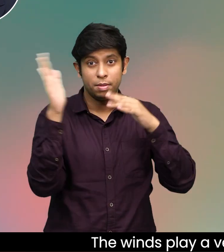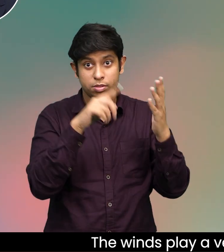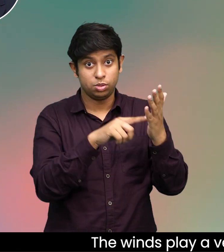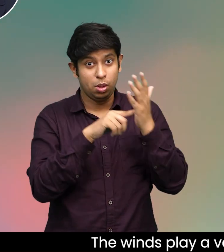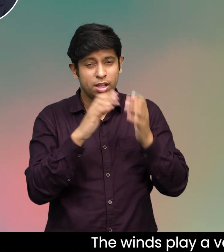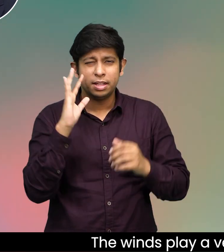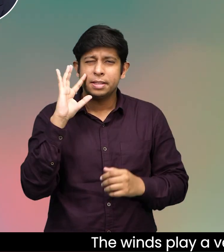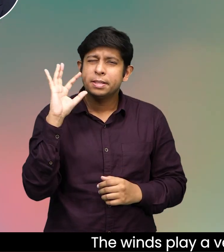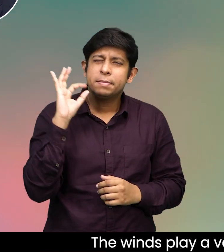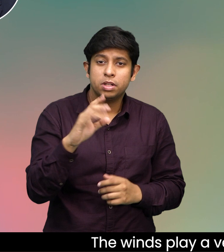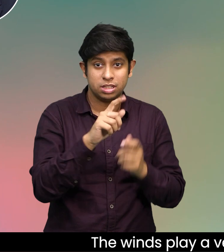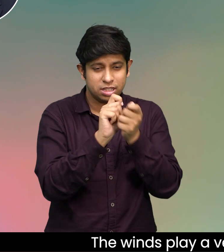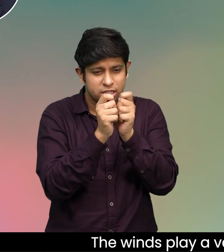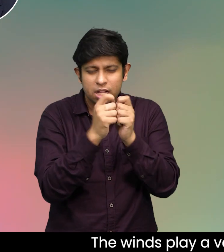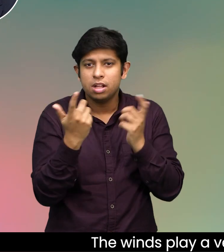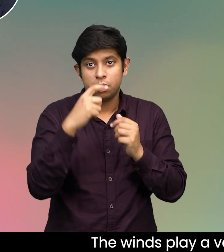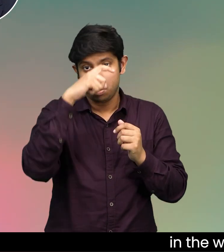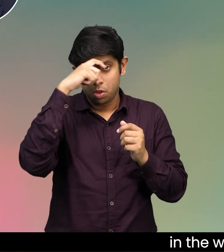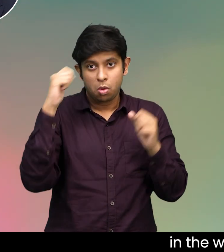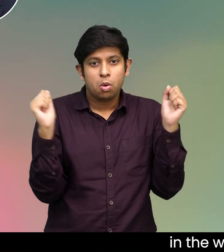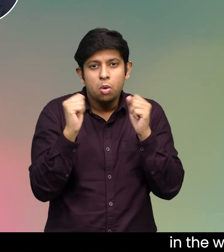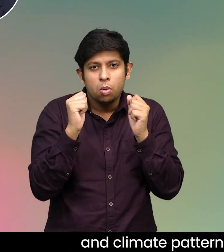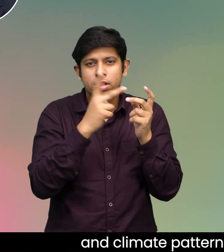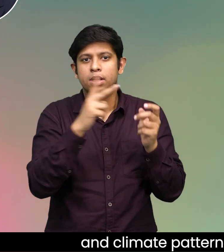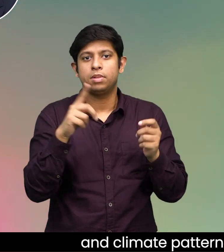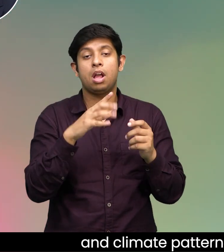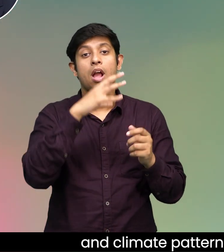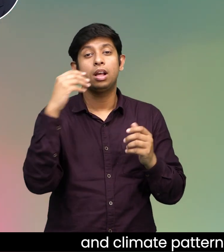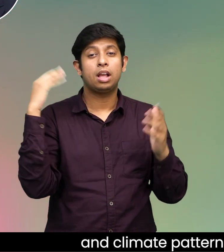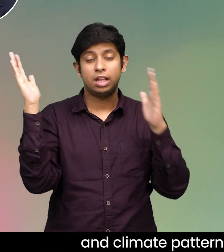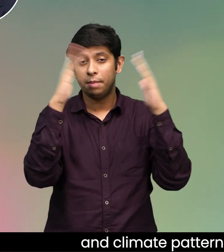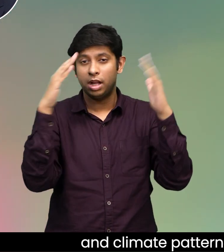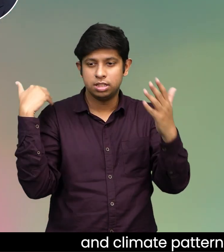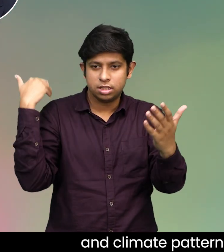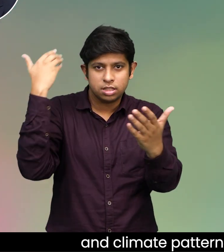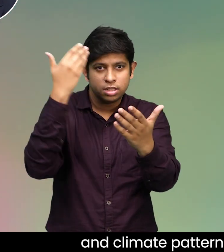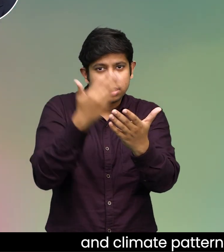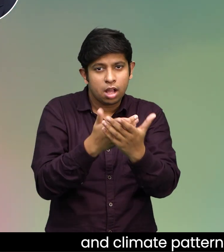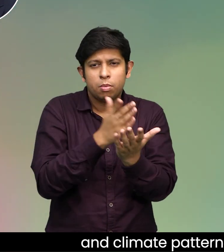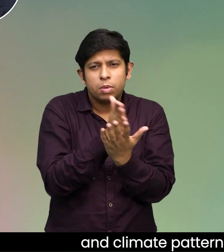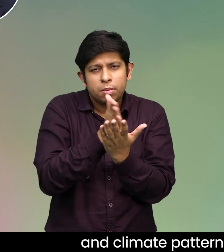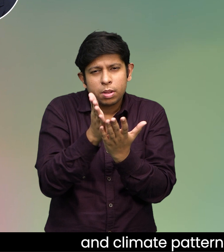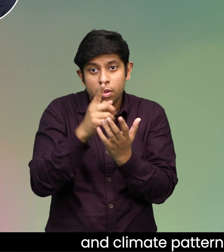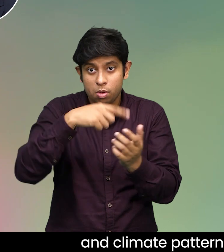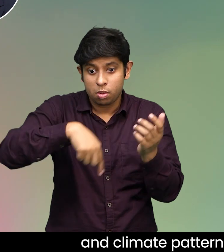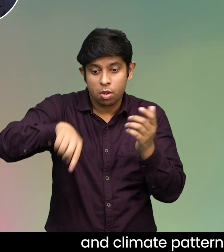winds play a very important role in the weather and climatic patterns around the world.